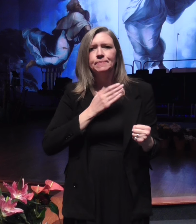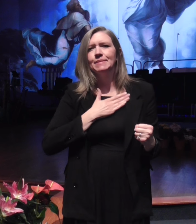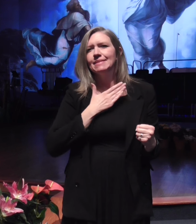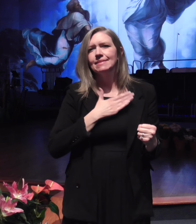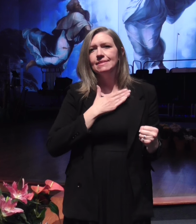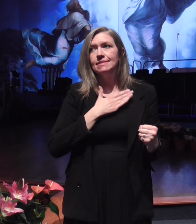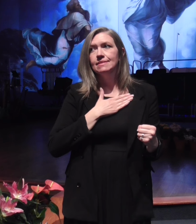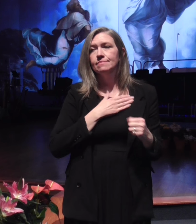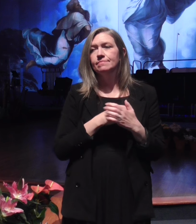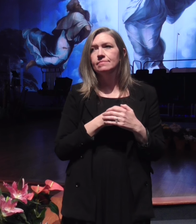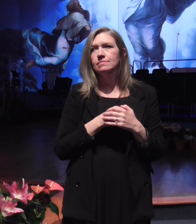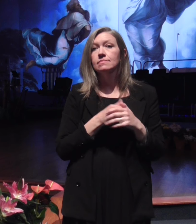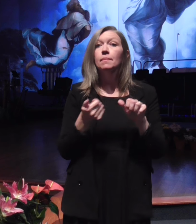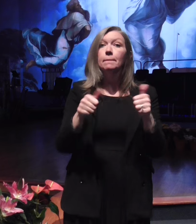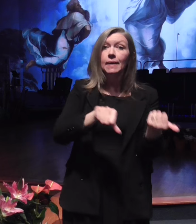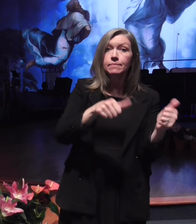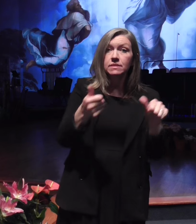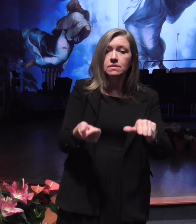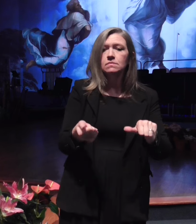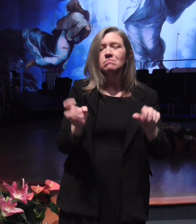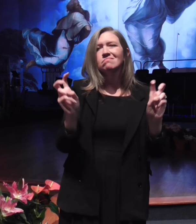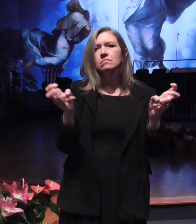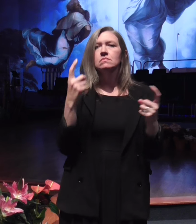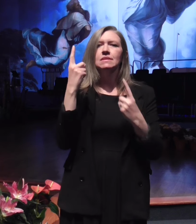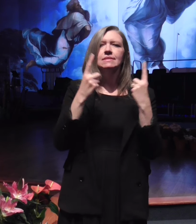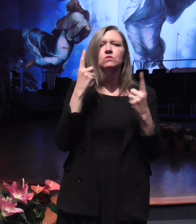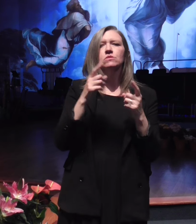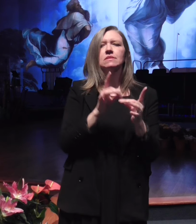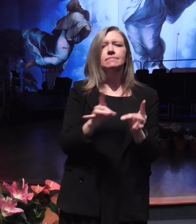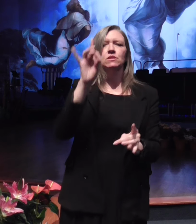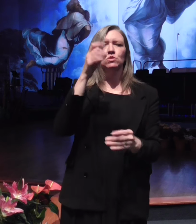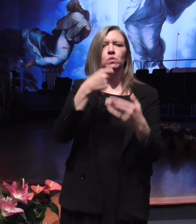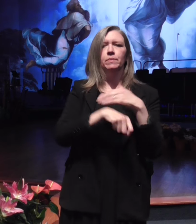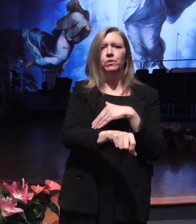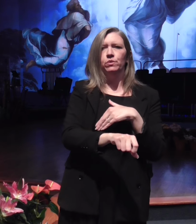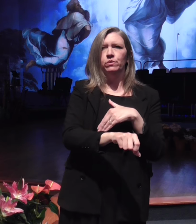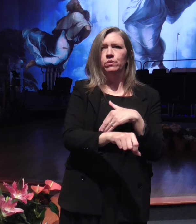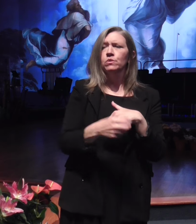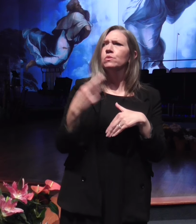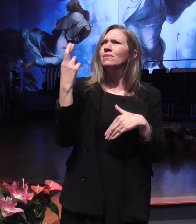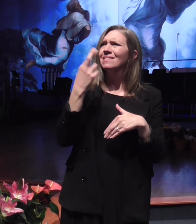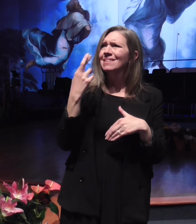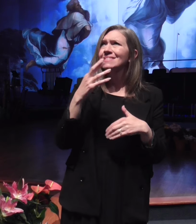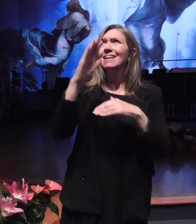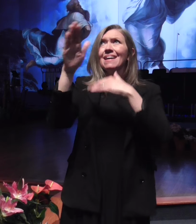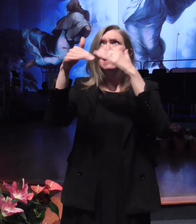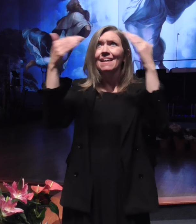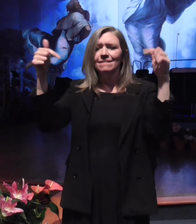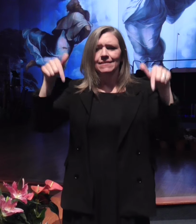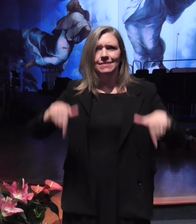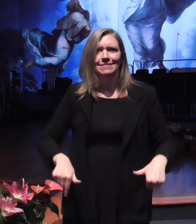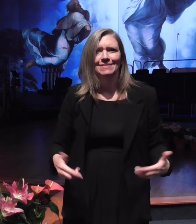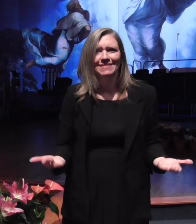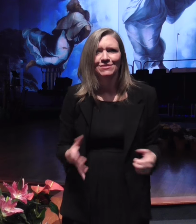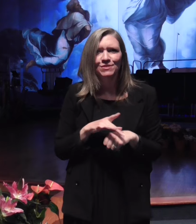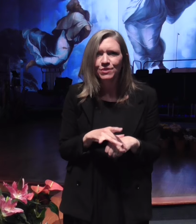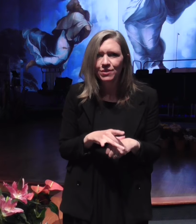baptism, spiritual birth, the realization of heaven on earth and in the body. And in